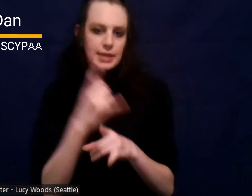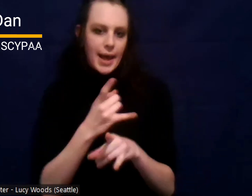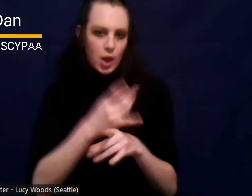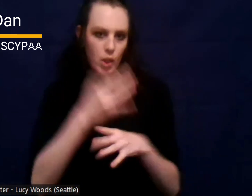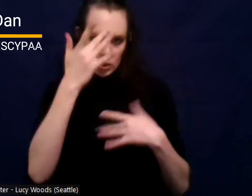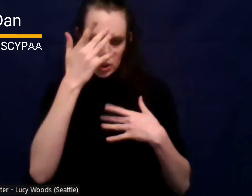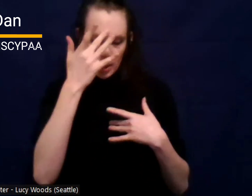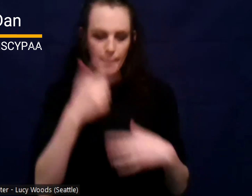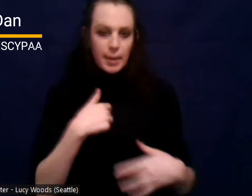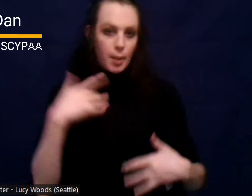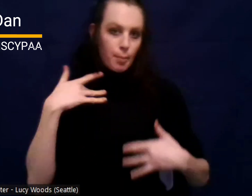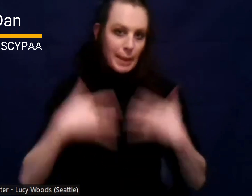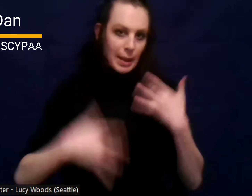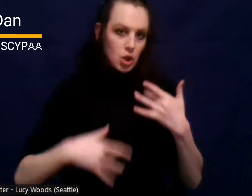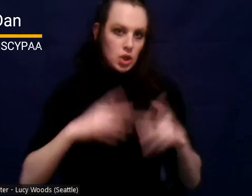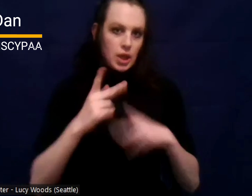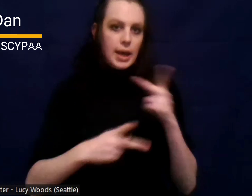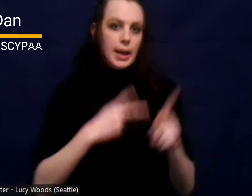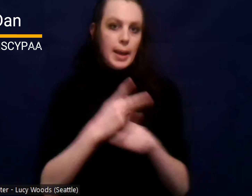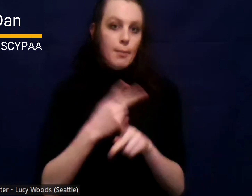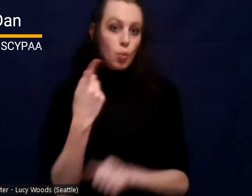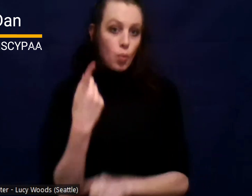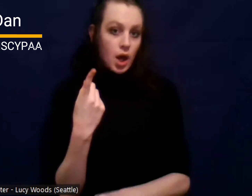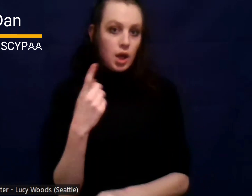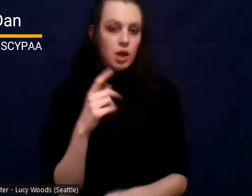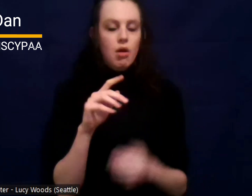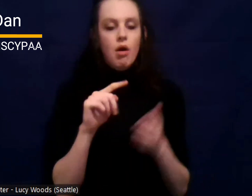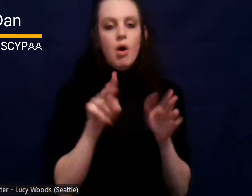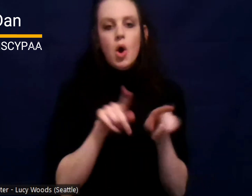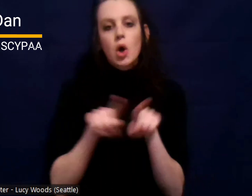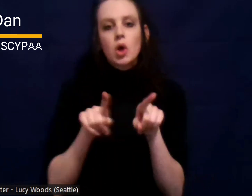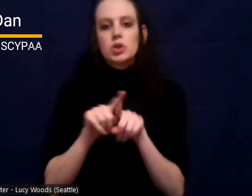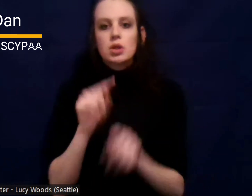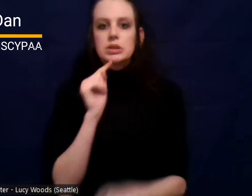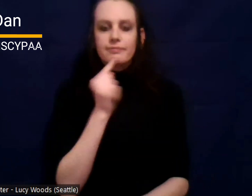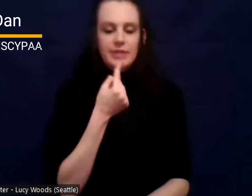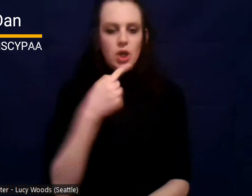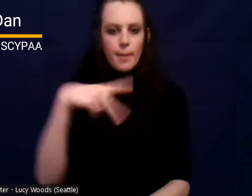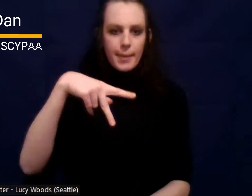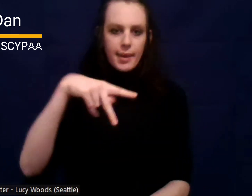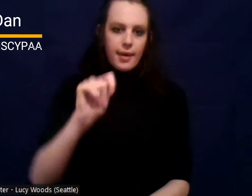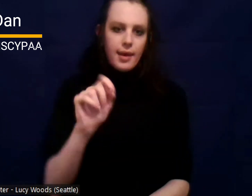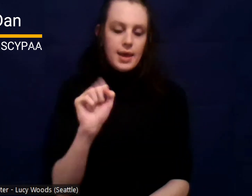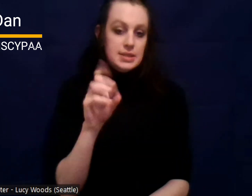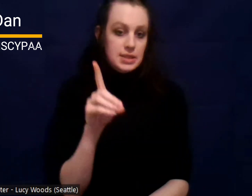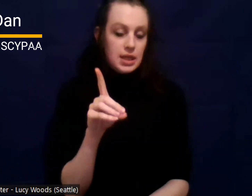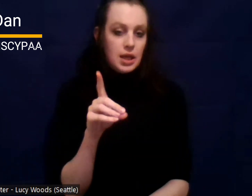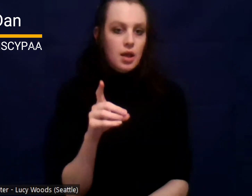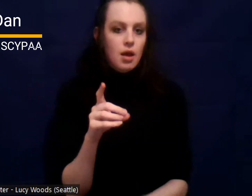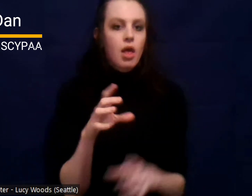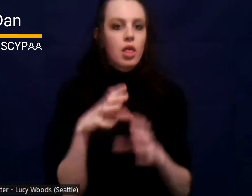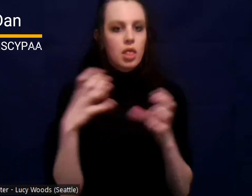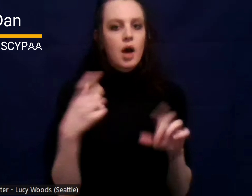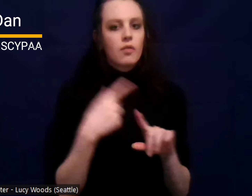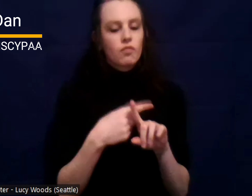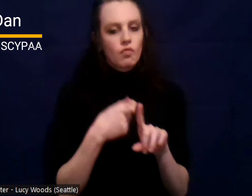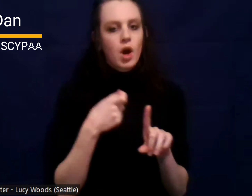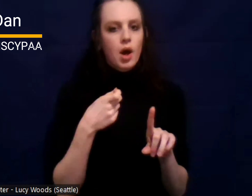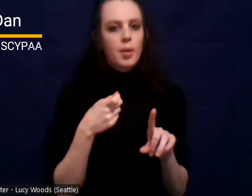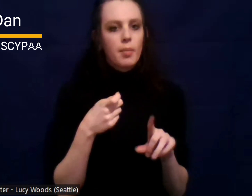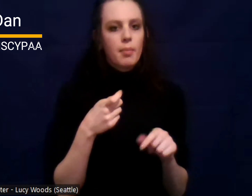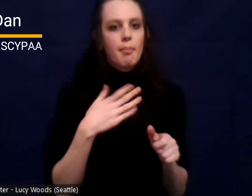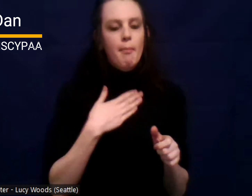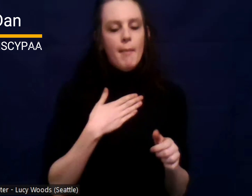have bipolar type 1 disorder and severe PTSD. Um, a lot of that PTSD actually comes from stuff that happened in